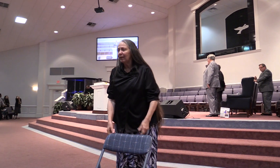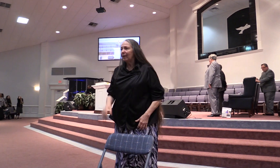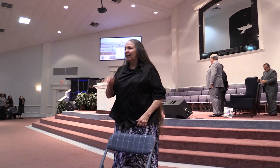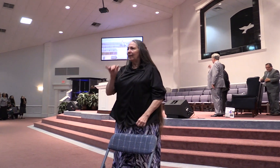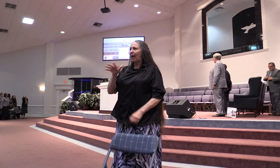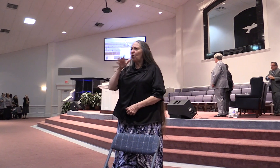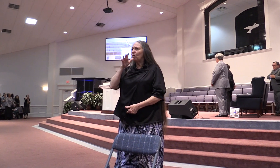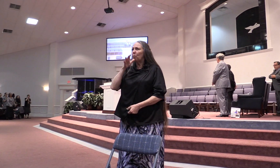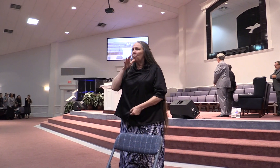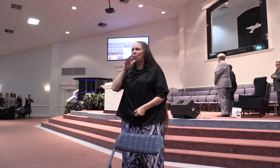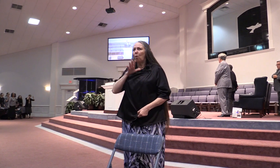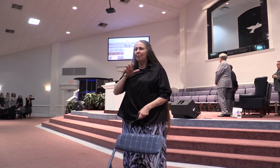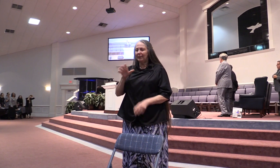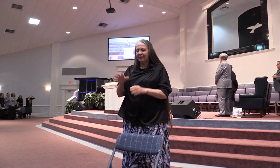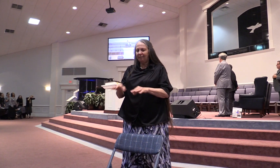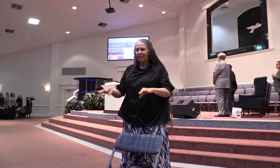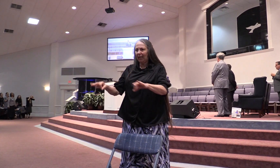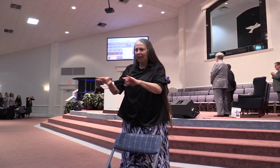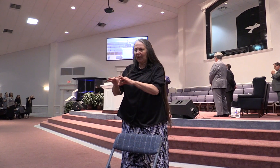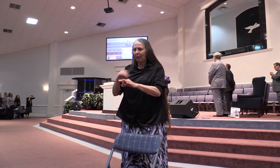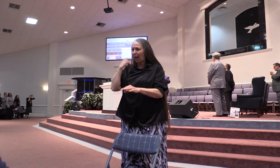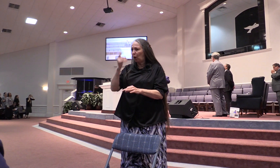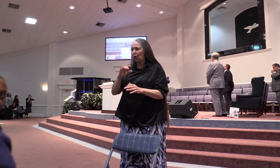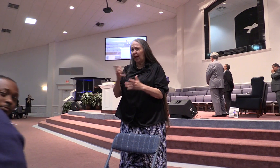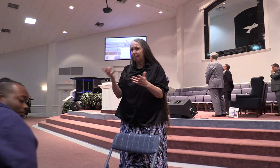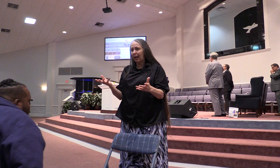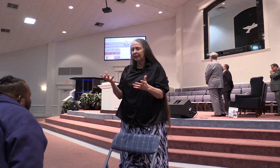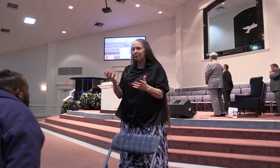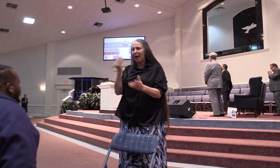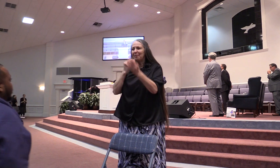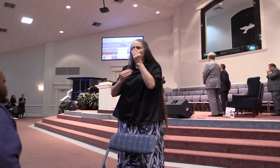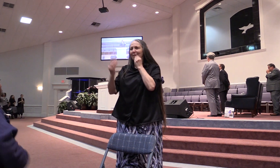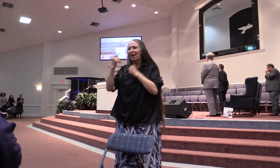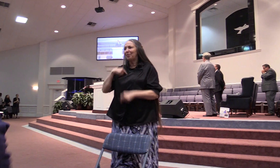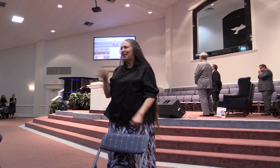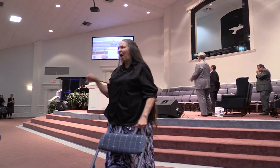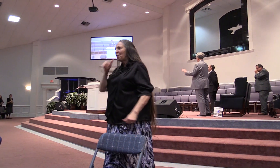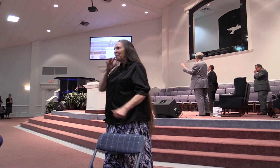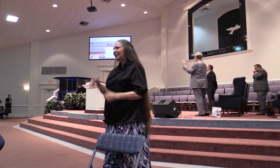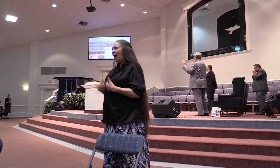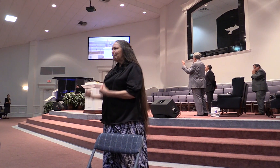It might not have looked like much to some, but it was a buffet for me.